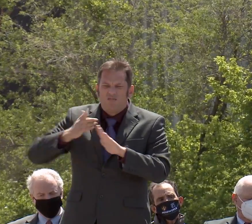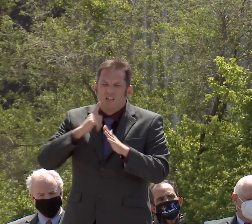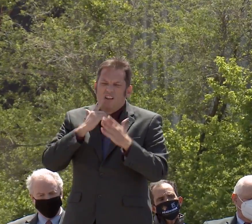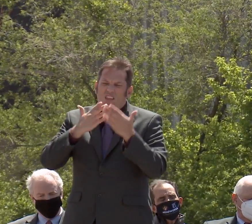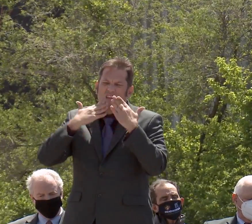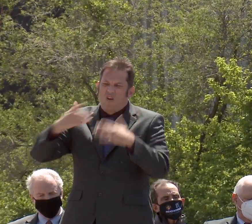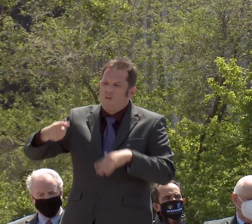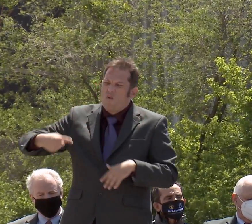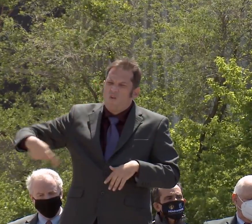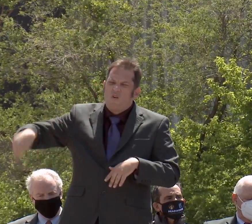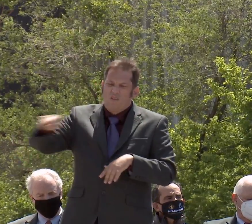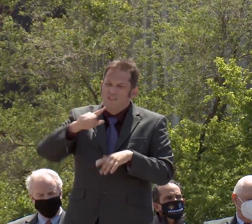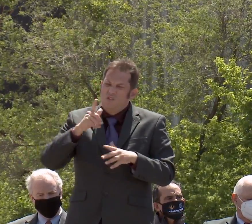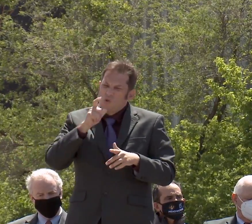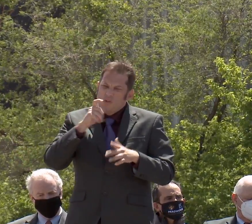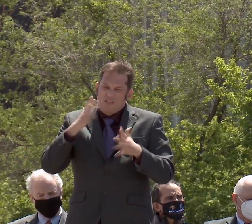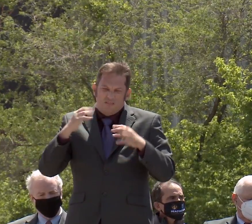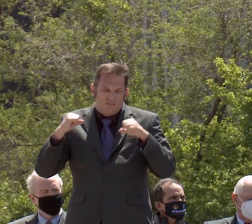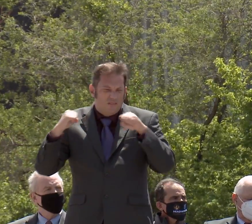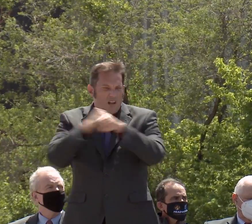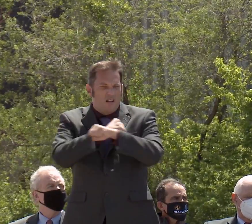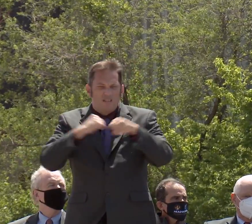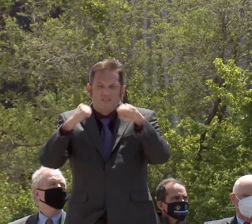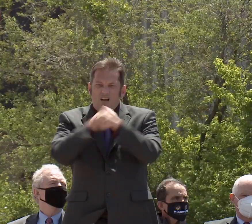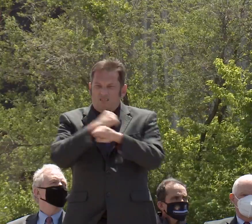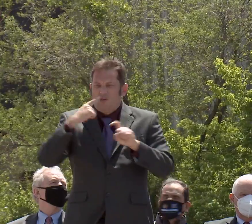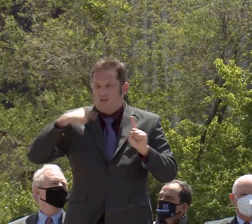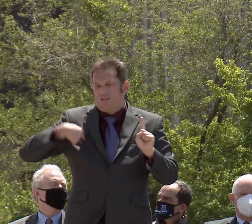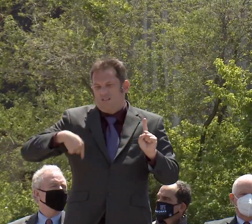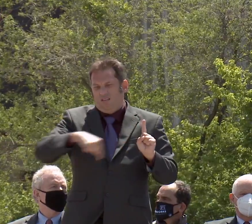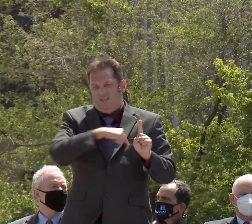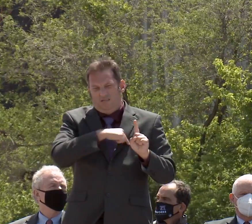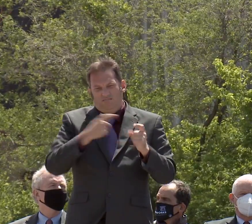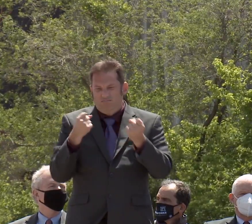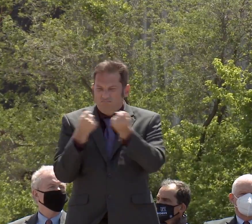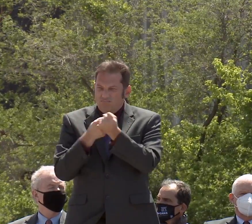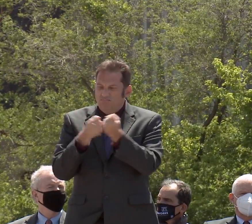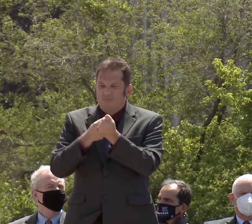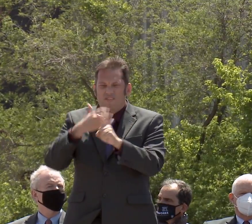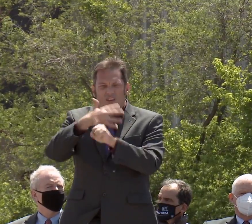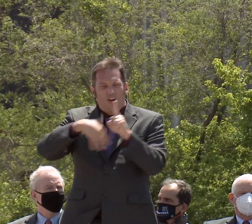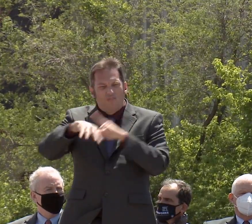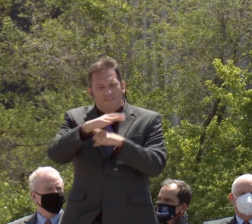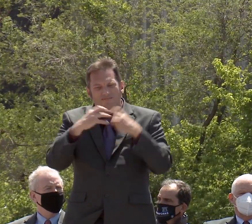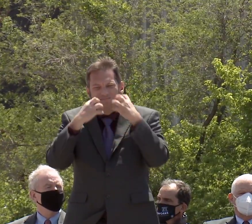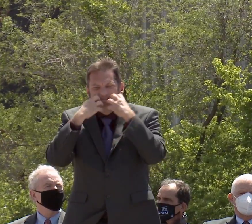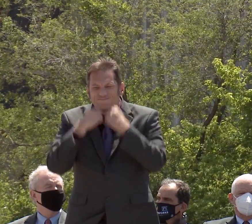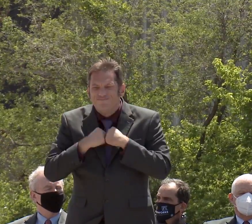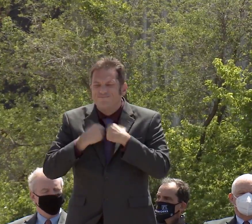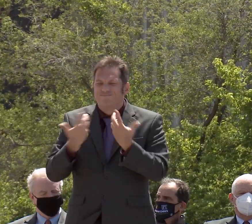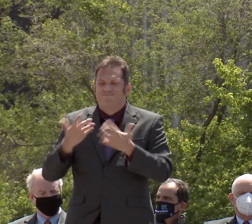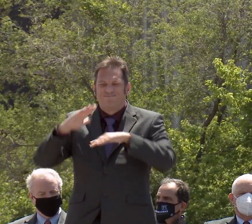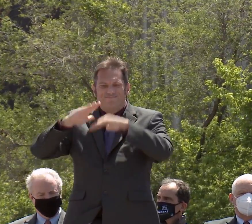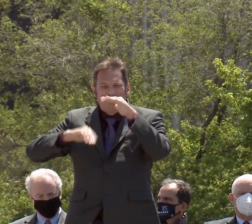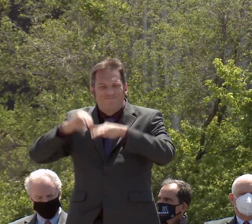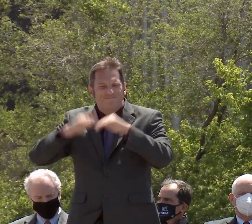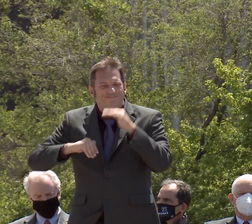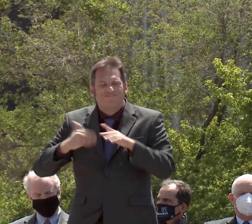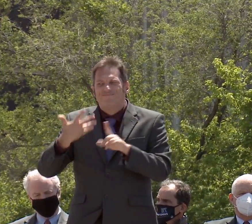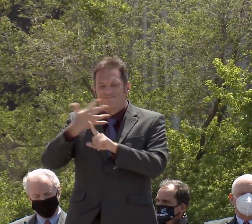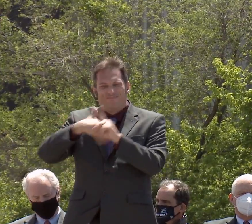and Cardin, for your championing environmental infrastructure and the environment. Thank you, Lieutenant